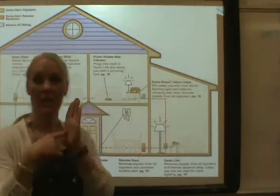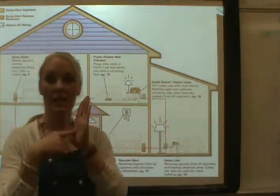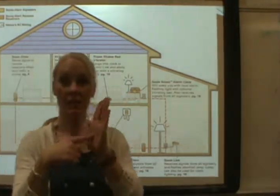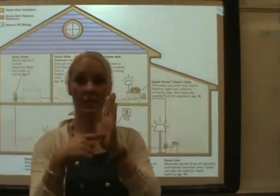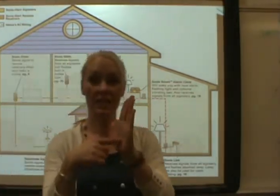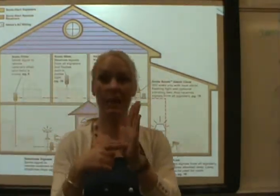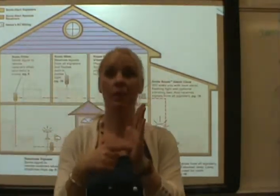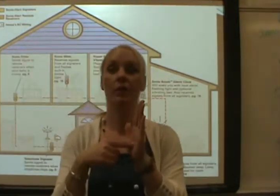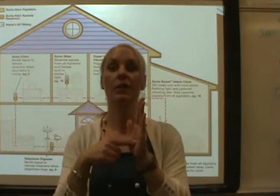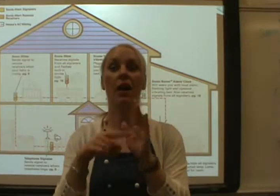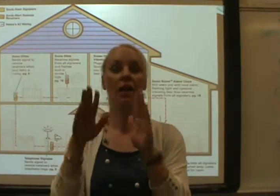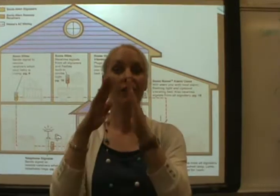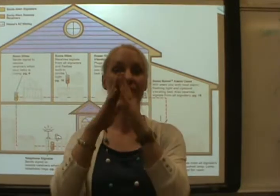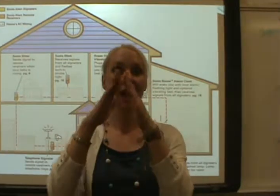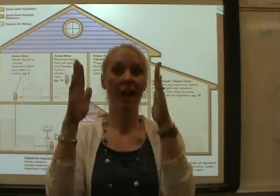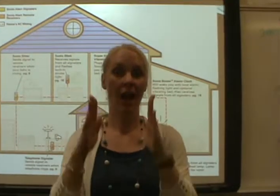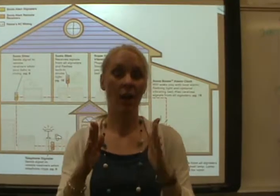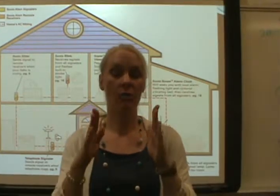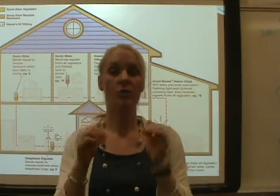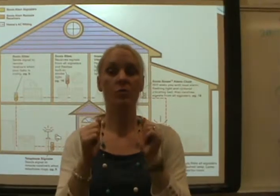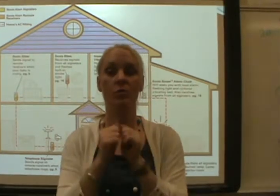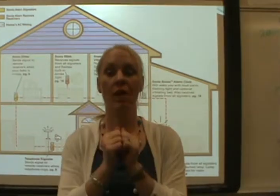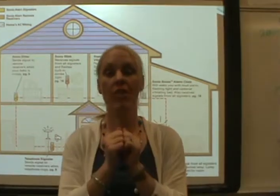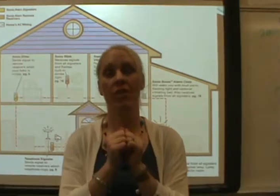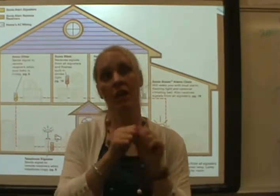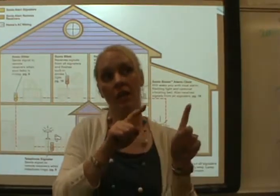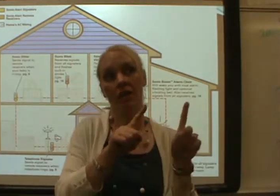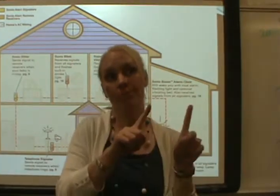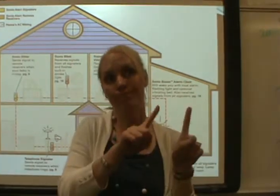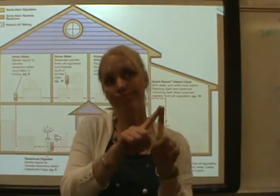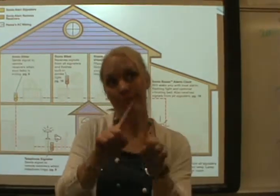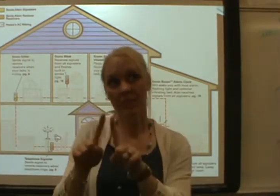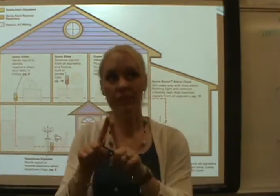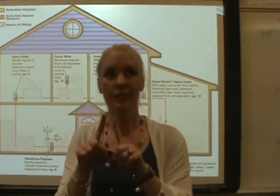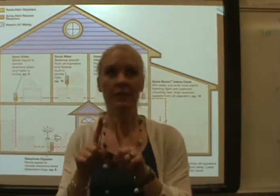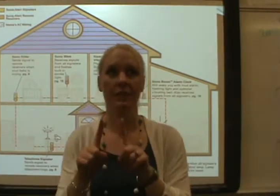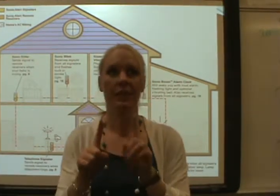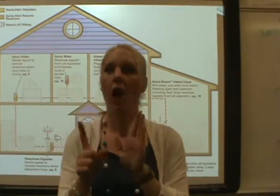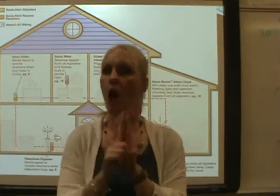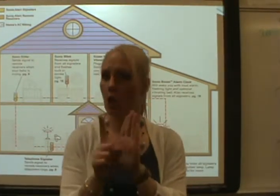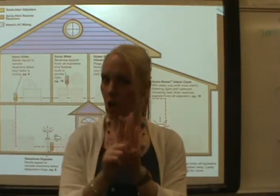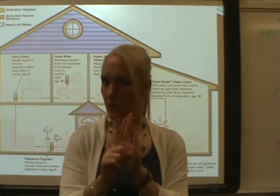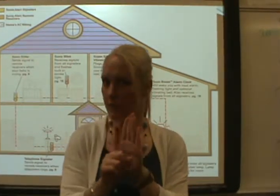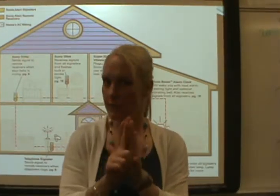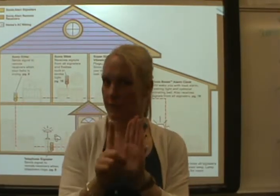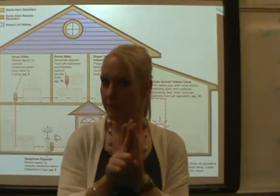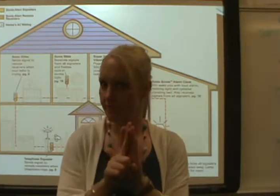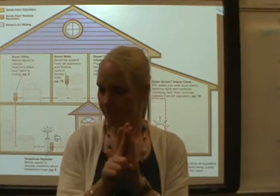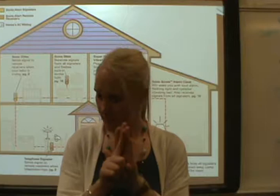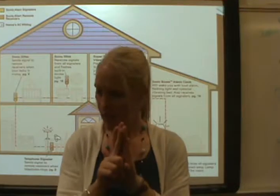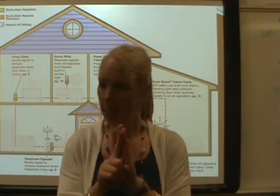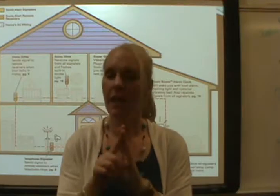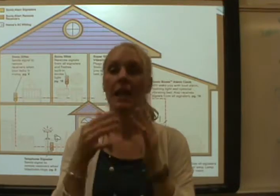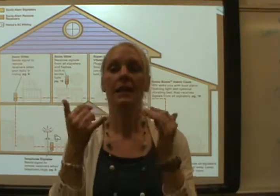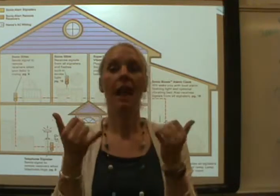Here's an example of a house with different alarms. Okay,